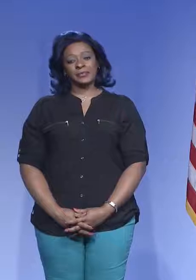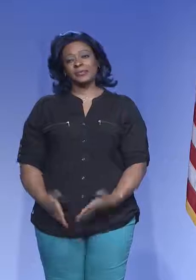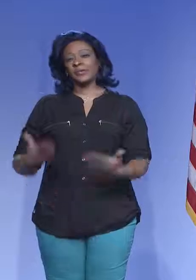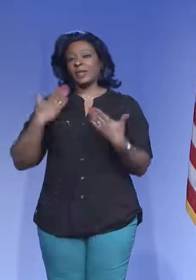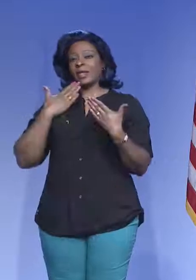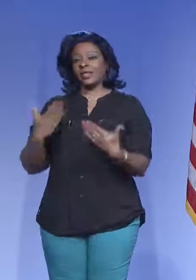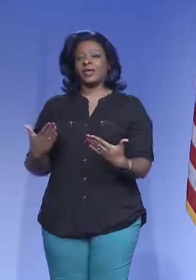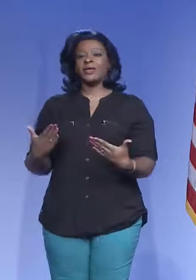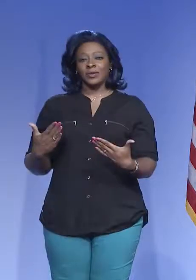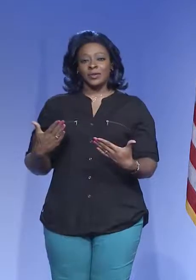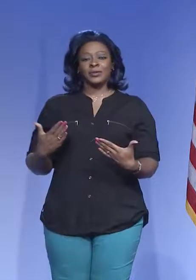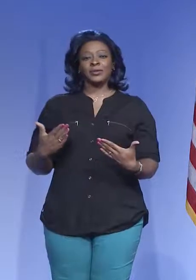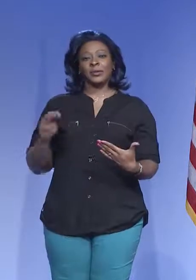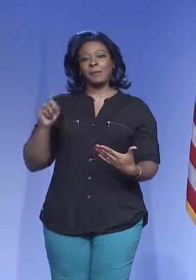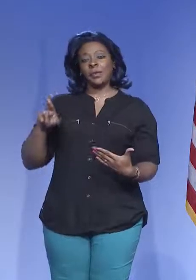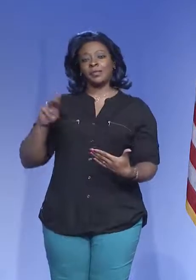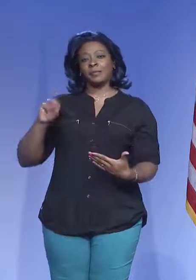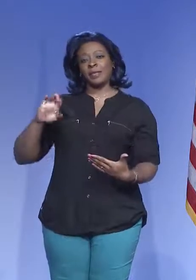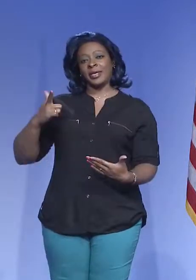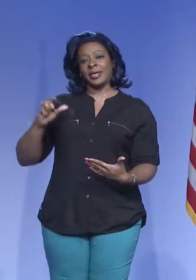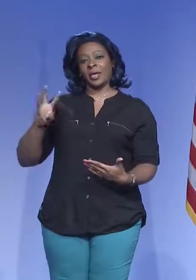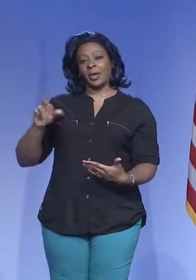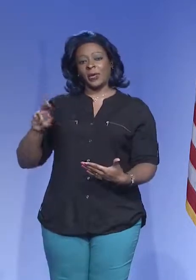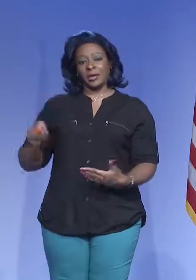Thank you, Mr. McGowen.